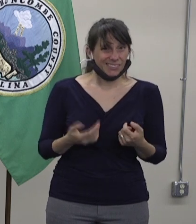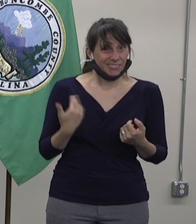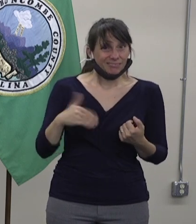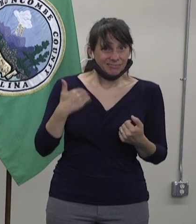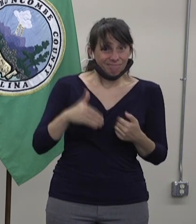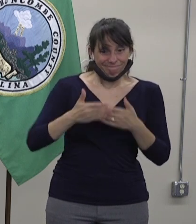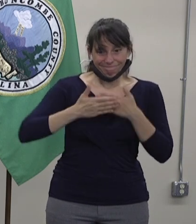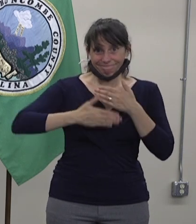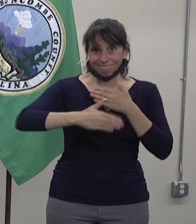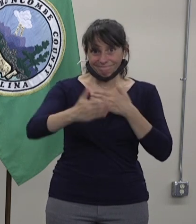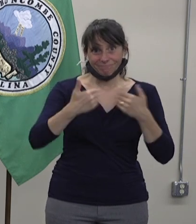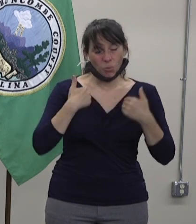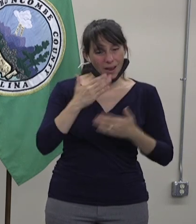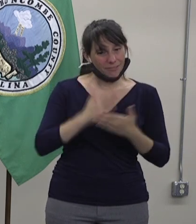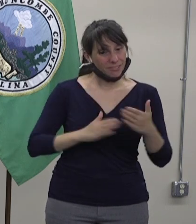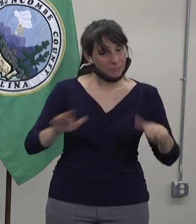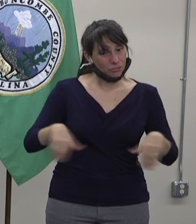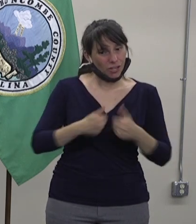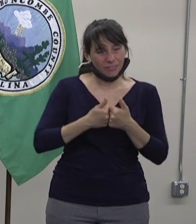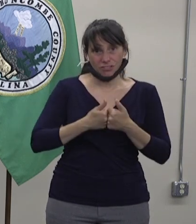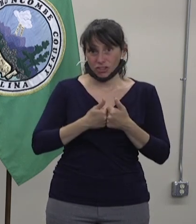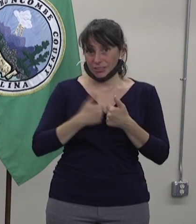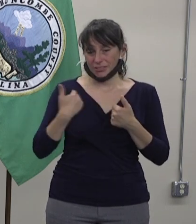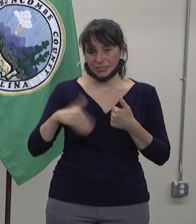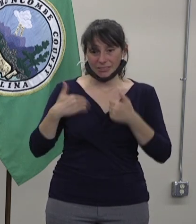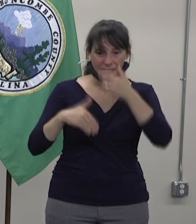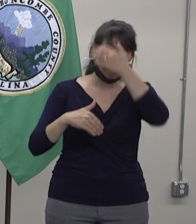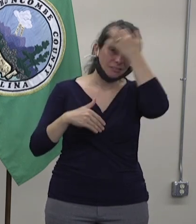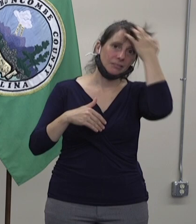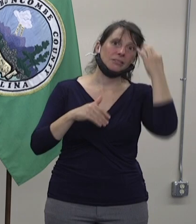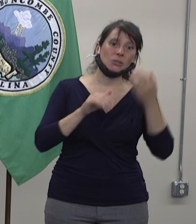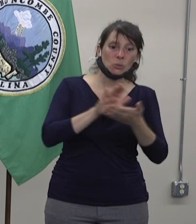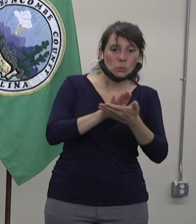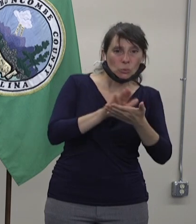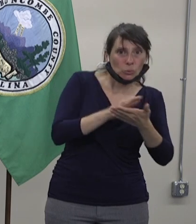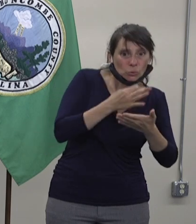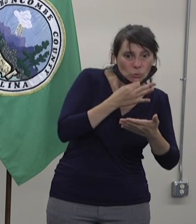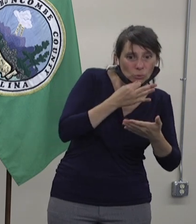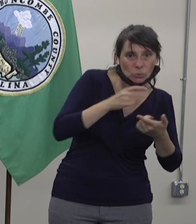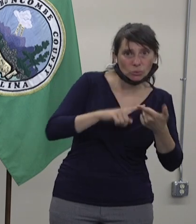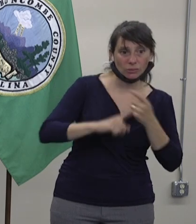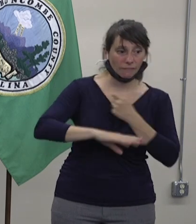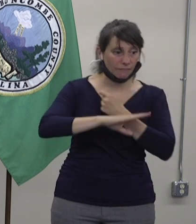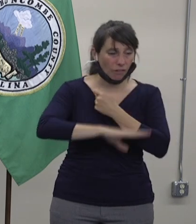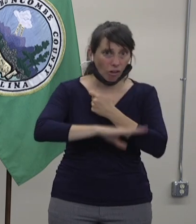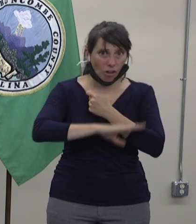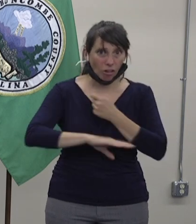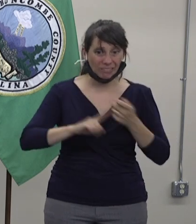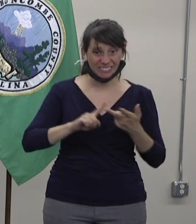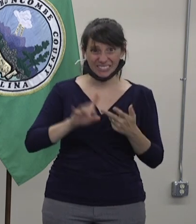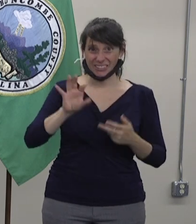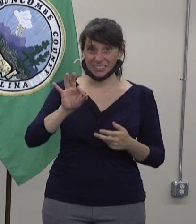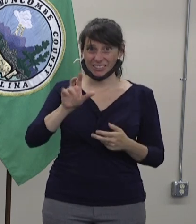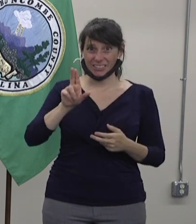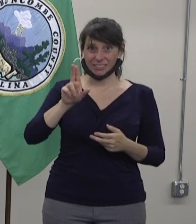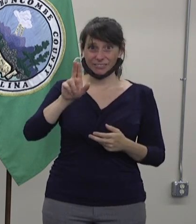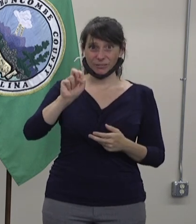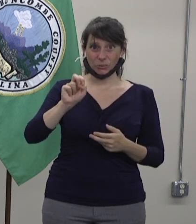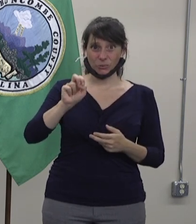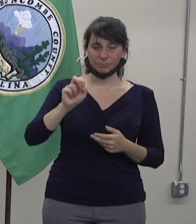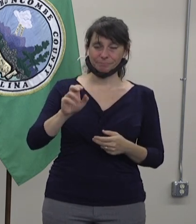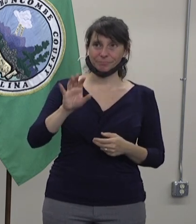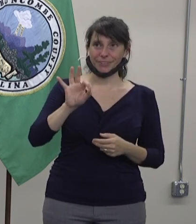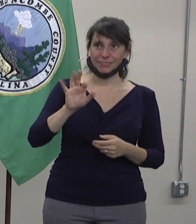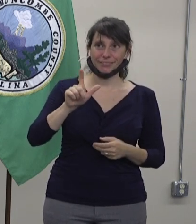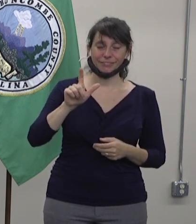us as our schools are set to reopen, fall approaches, and we step into flu season. There is still a risk